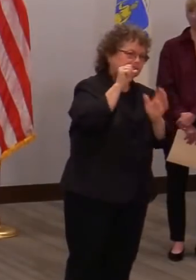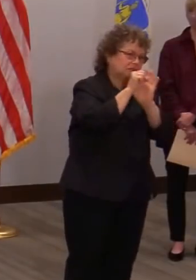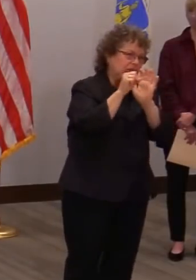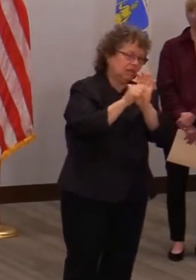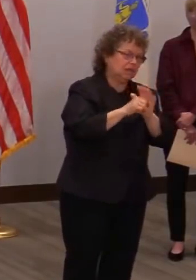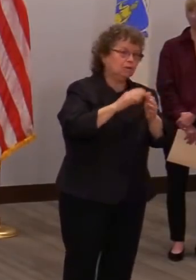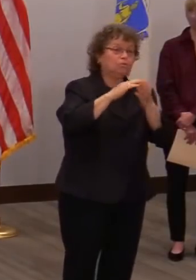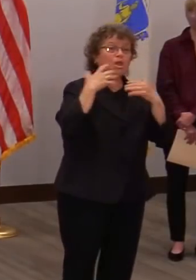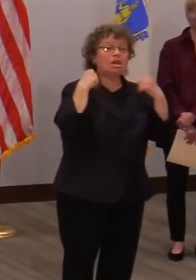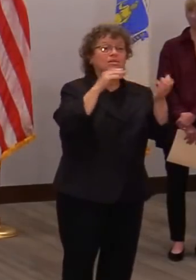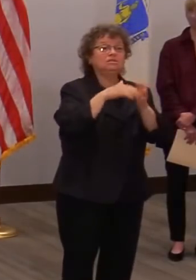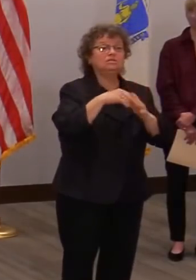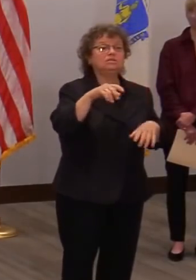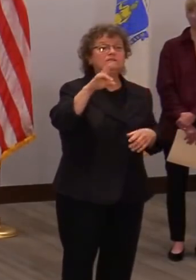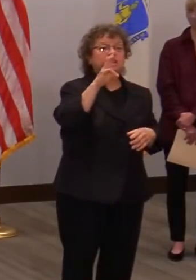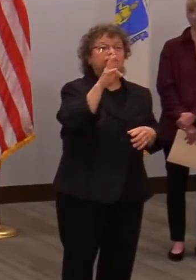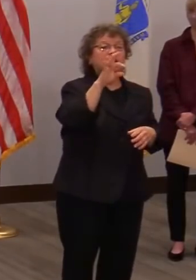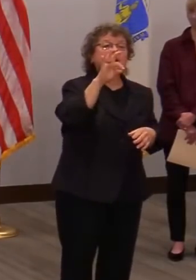receiving